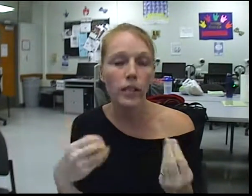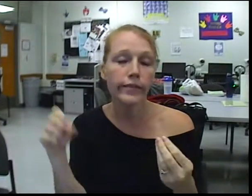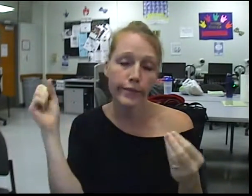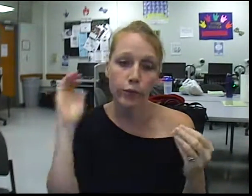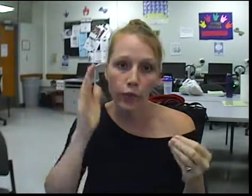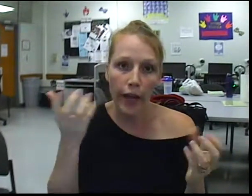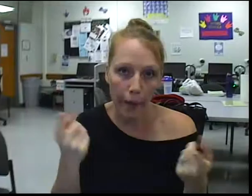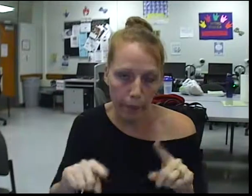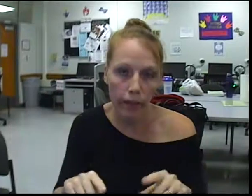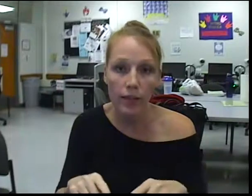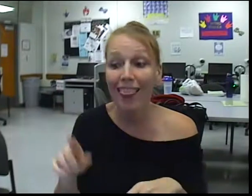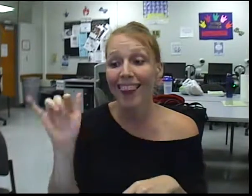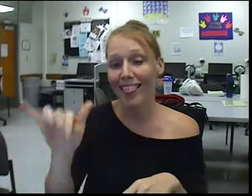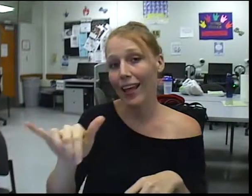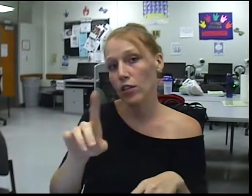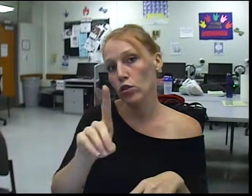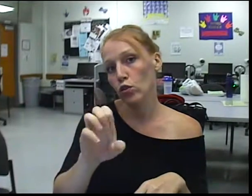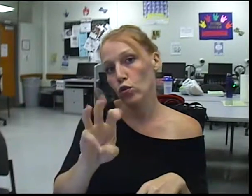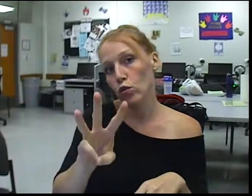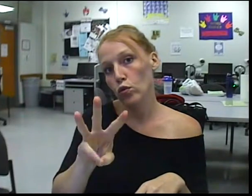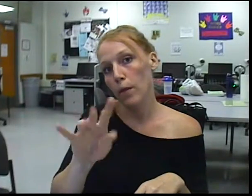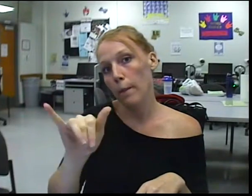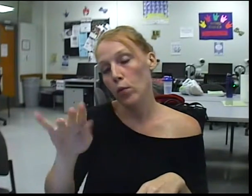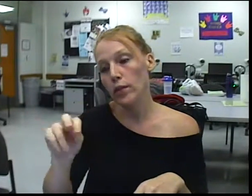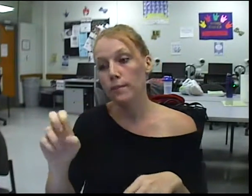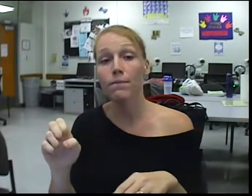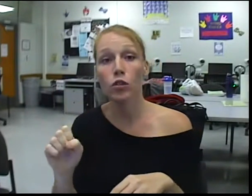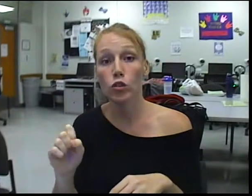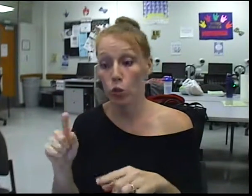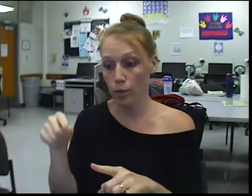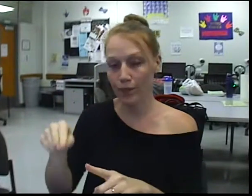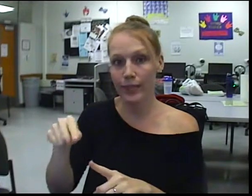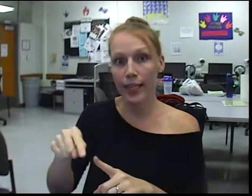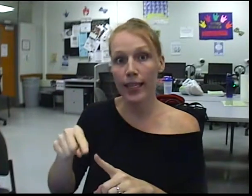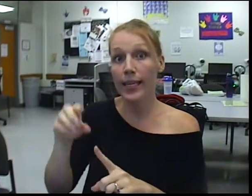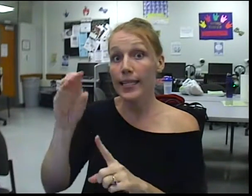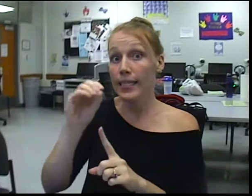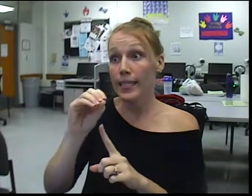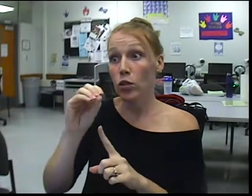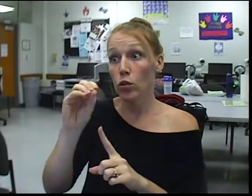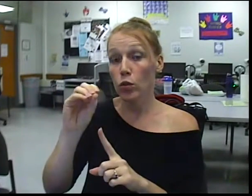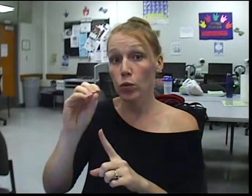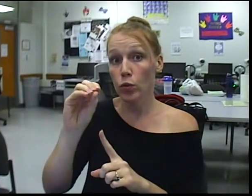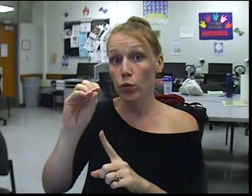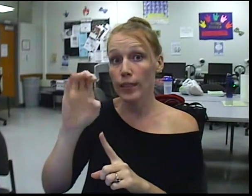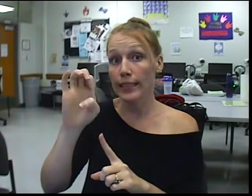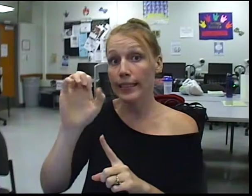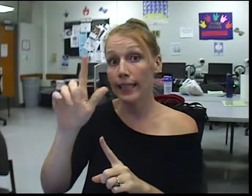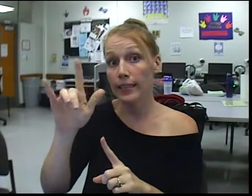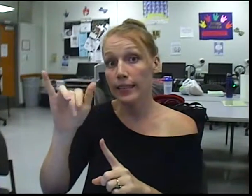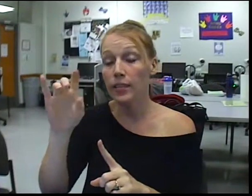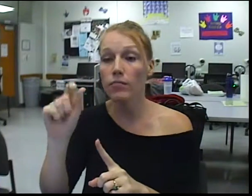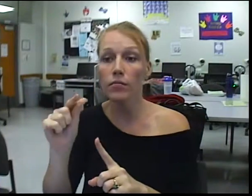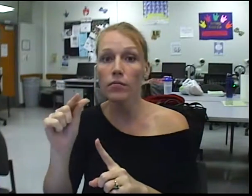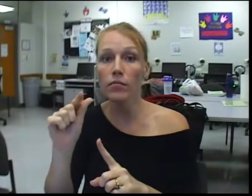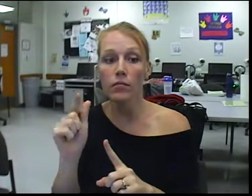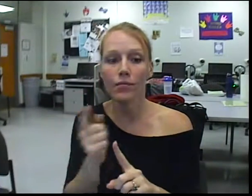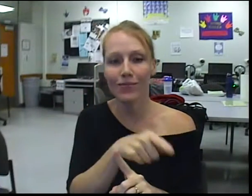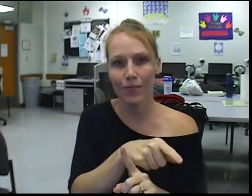In Fahrenheit, what's the same thing as 0 degrees Celsius? 0 degrees Celsius is what in Fahrenheit? Tom? 32.